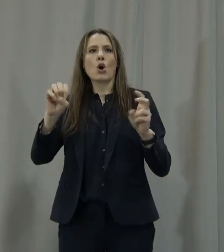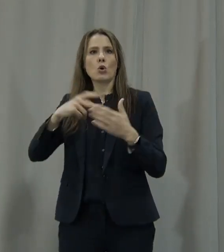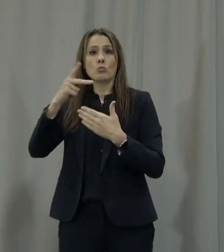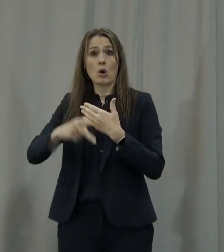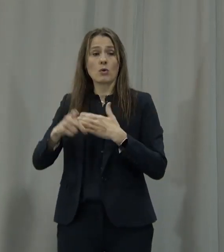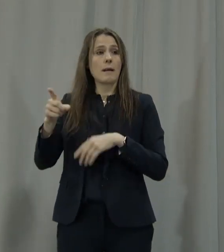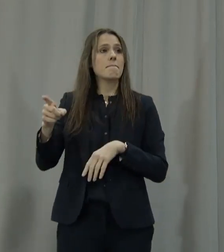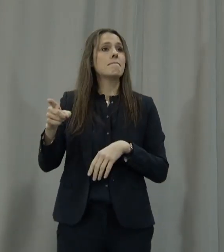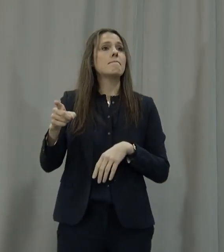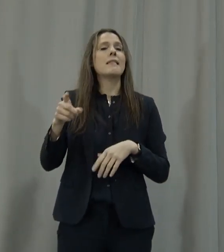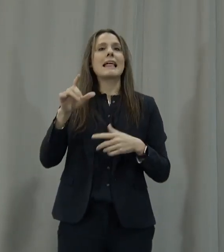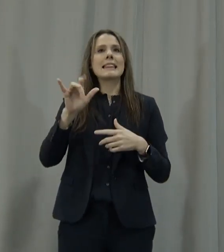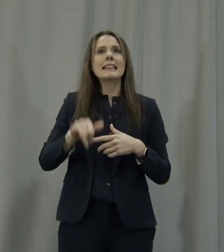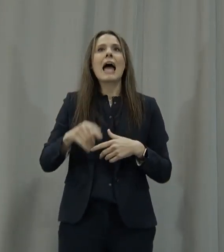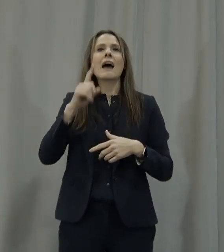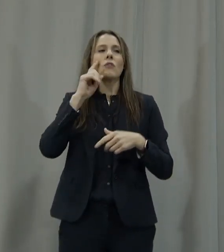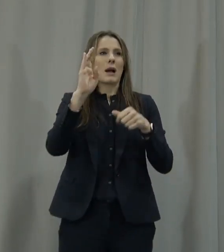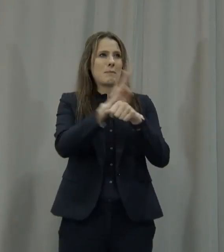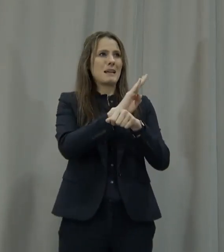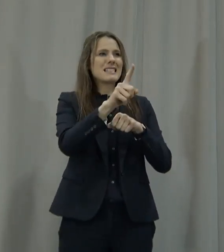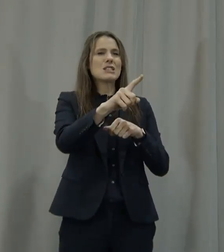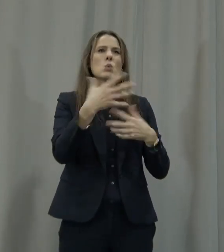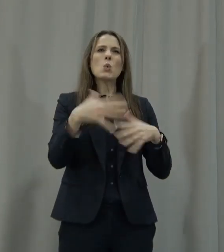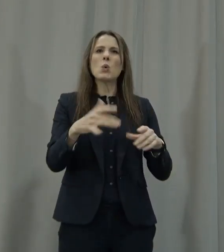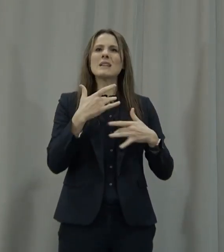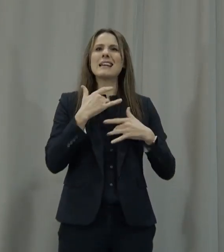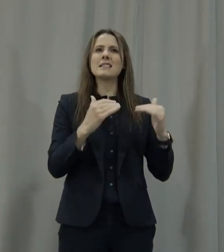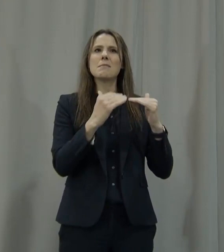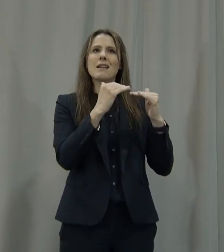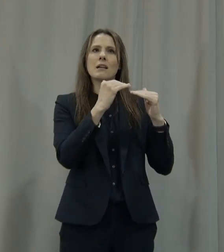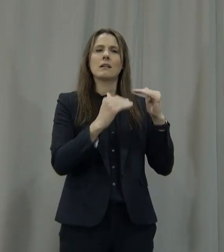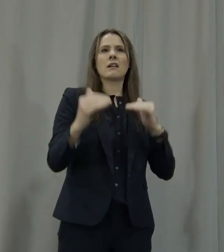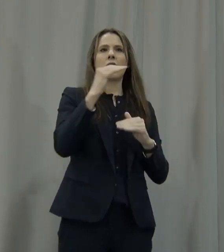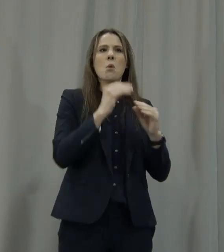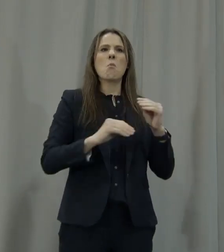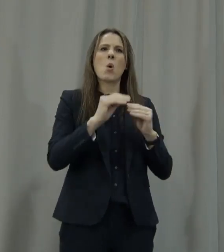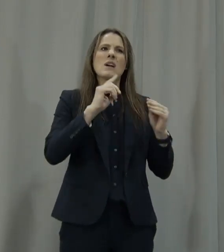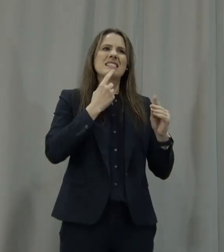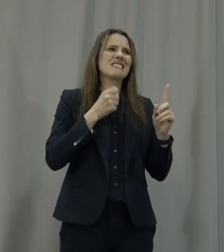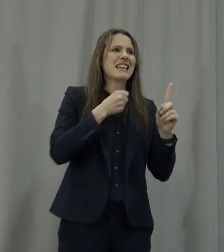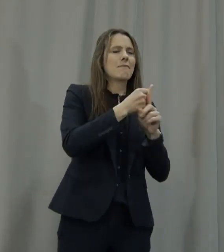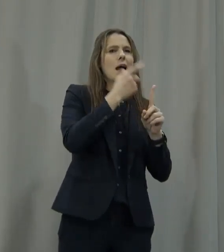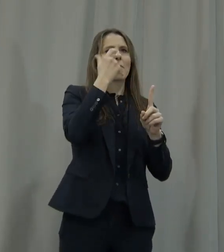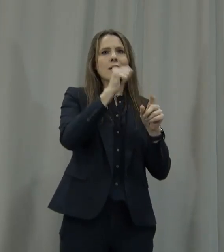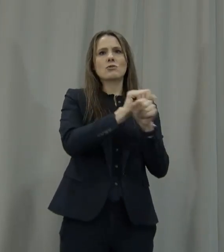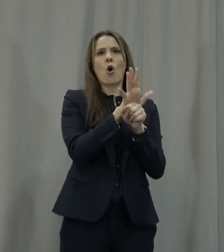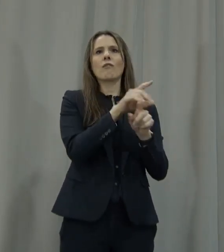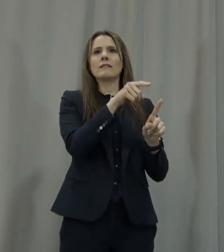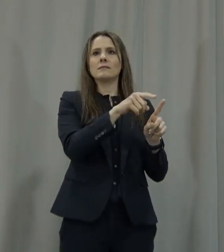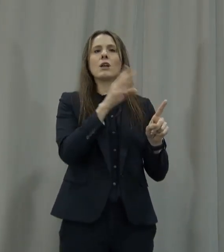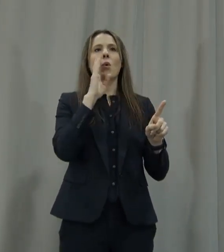serve businesses that were disproportionately impacted by COVID-19.